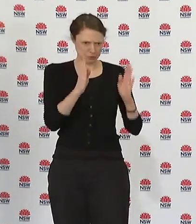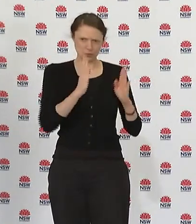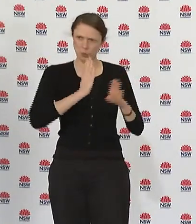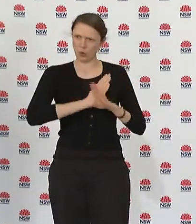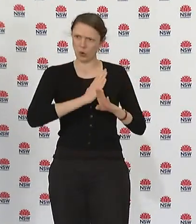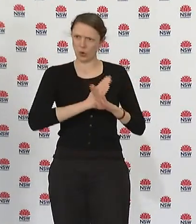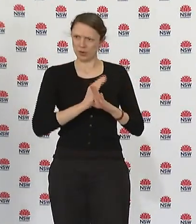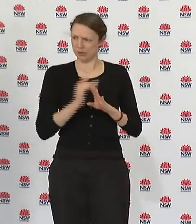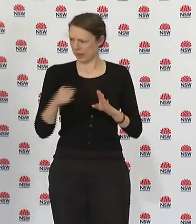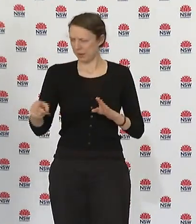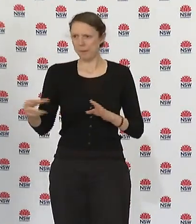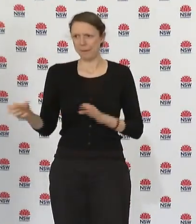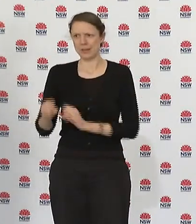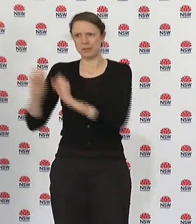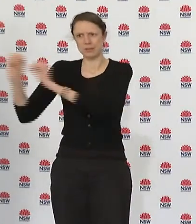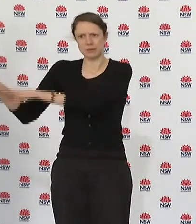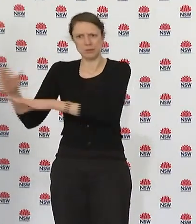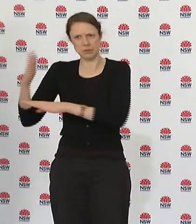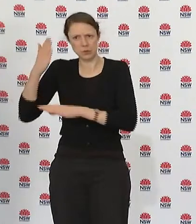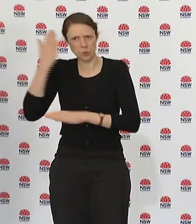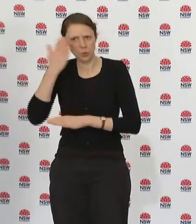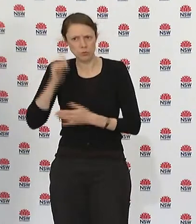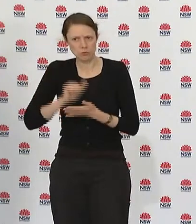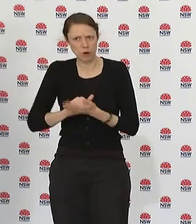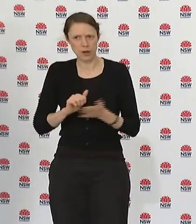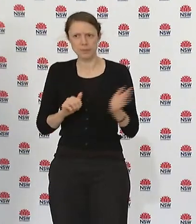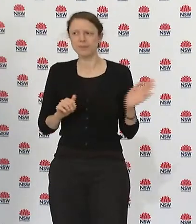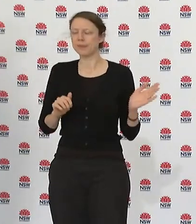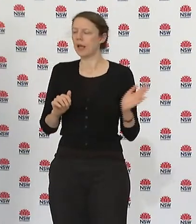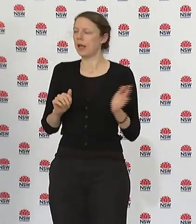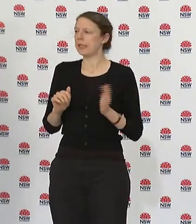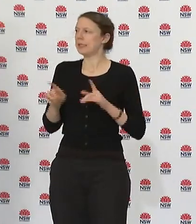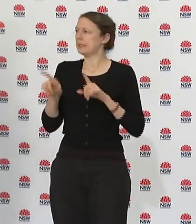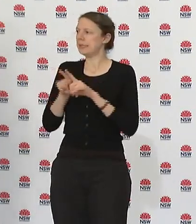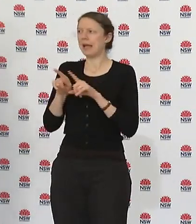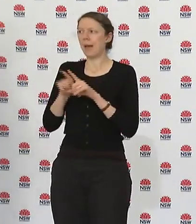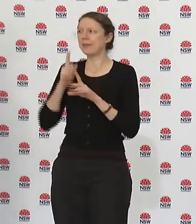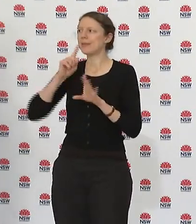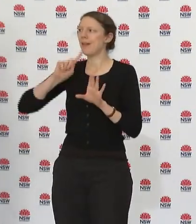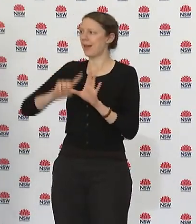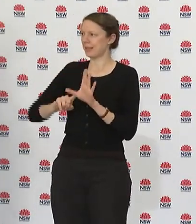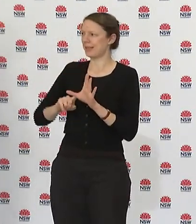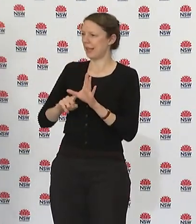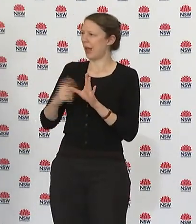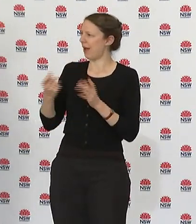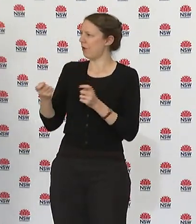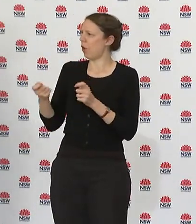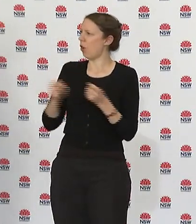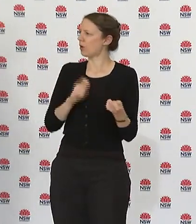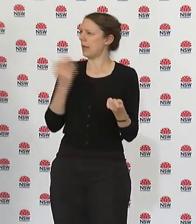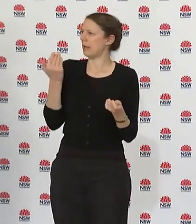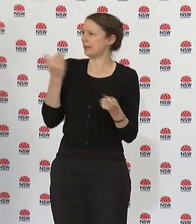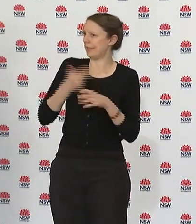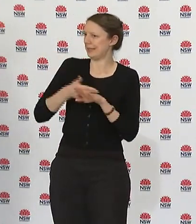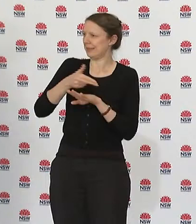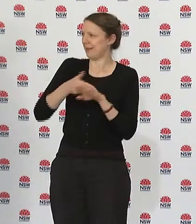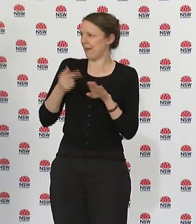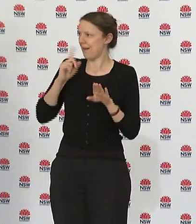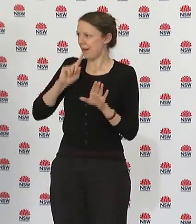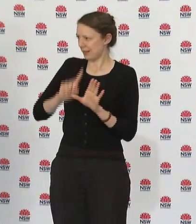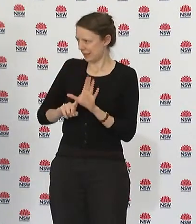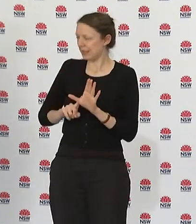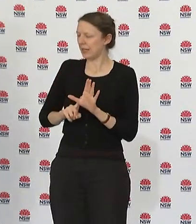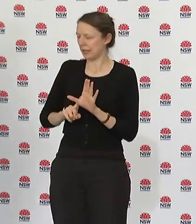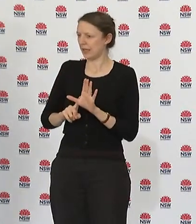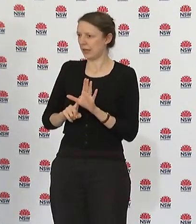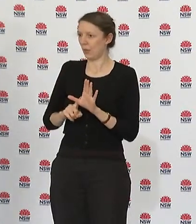around schools is the same as it was last year when we had that one lockdown around Easter. And that is that obviously we're asking